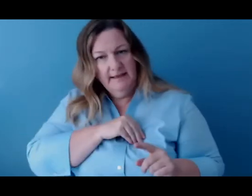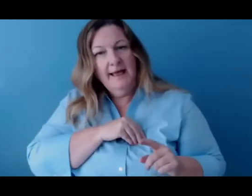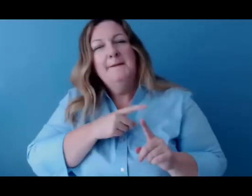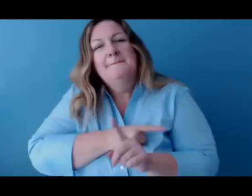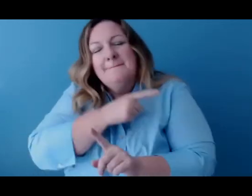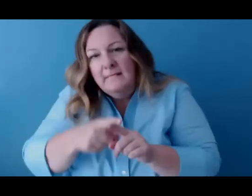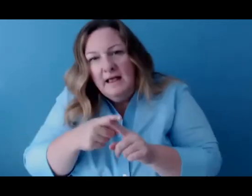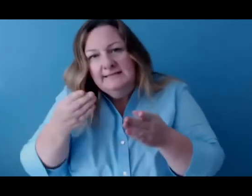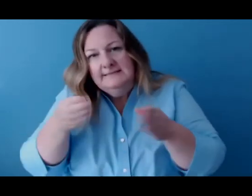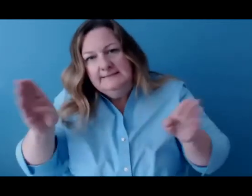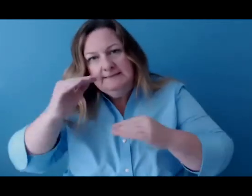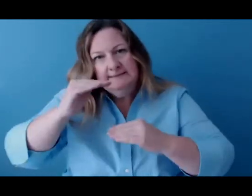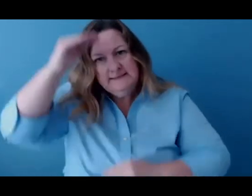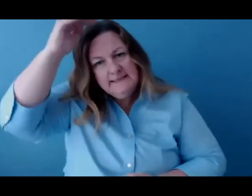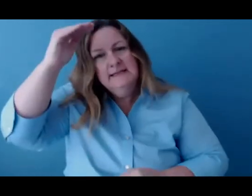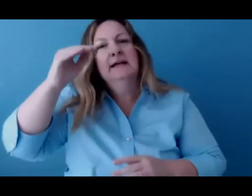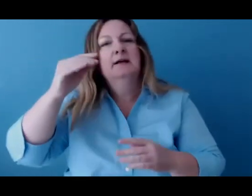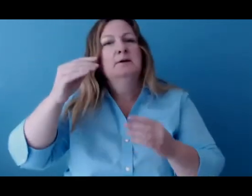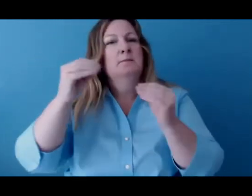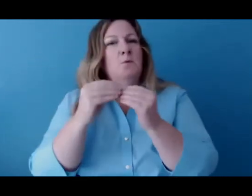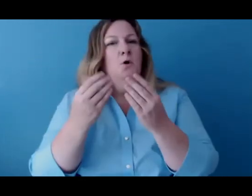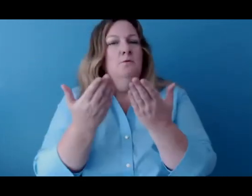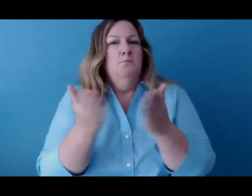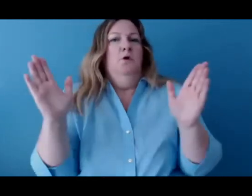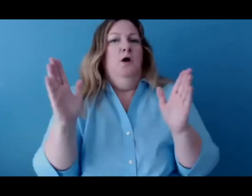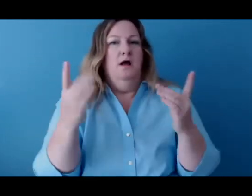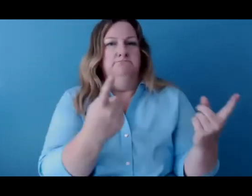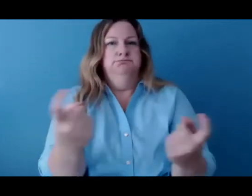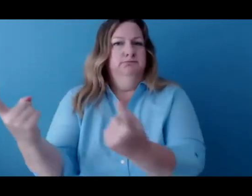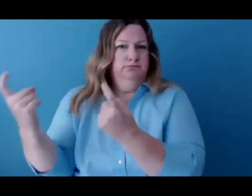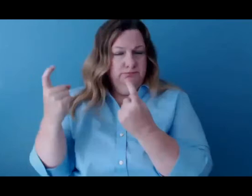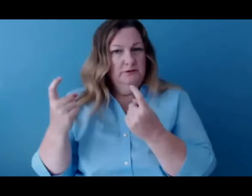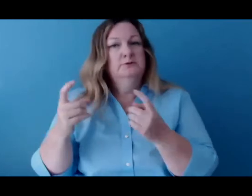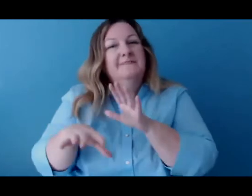that top of funnel type of recruiting pipeline and be able to go out and find that